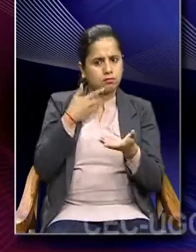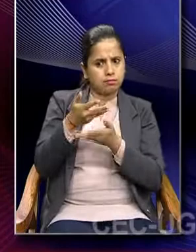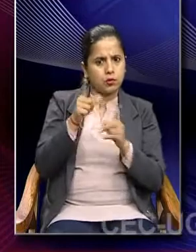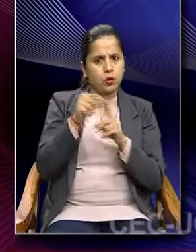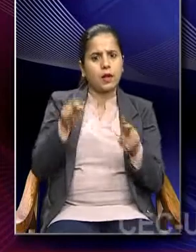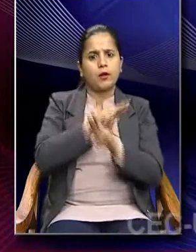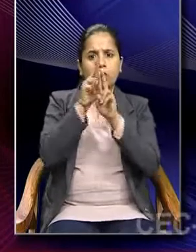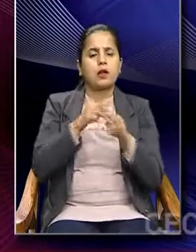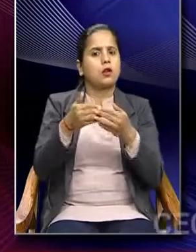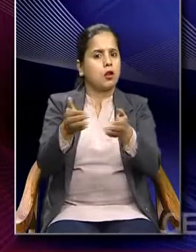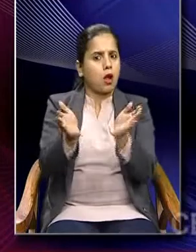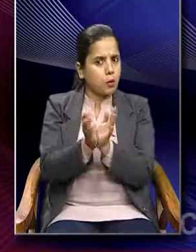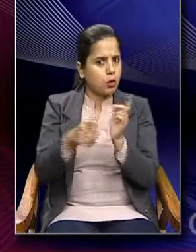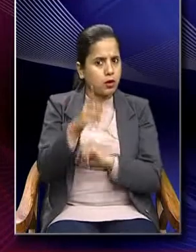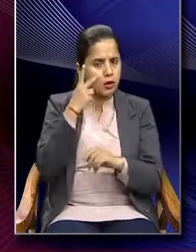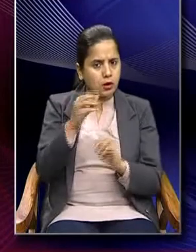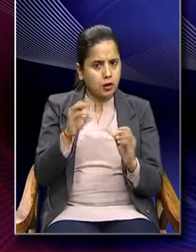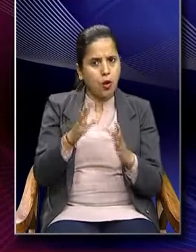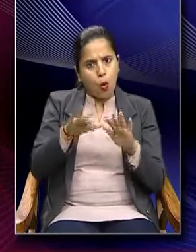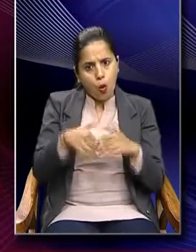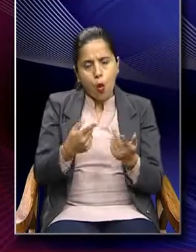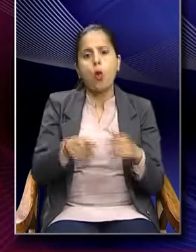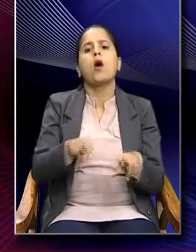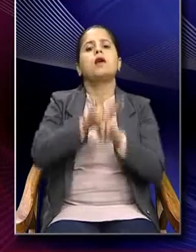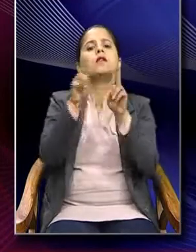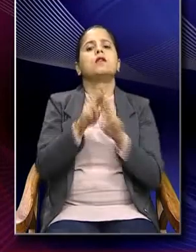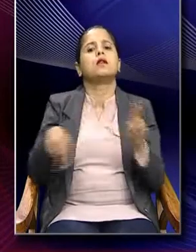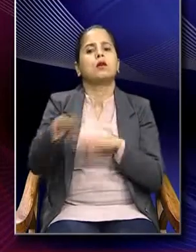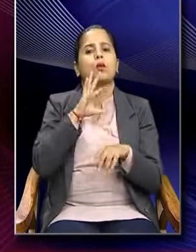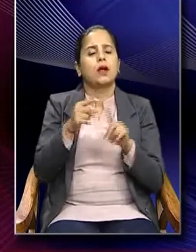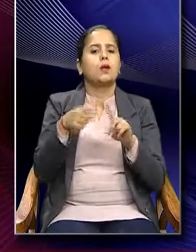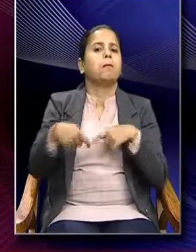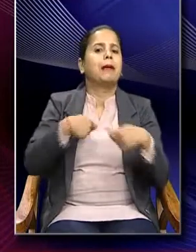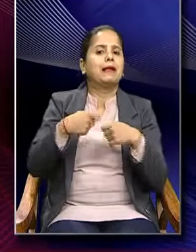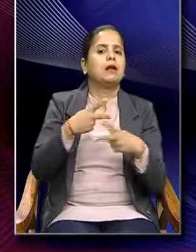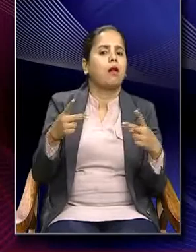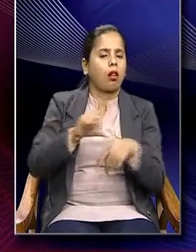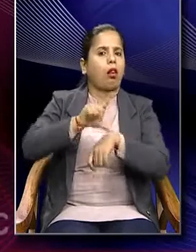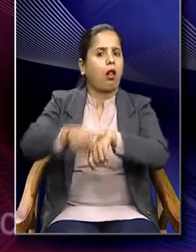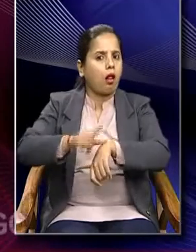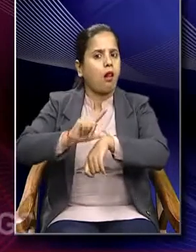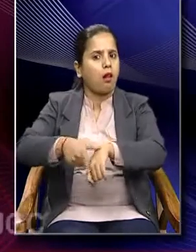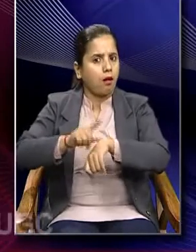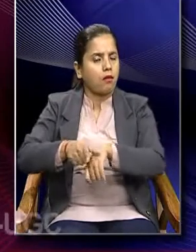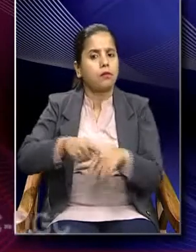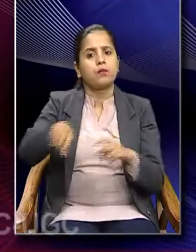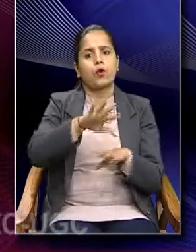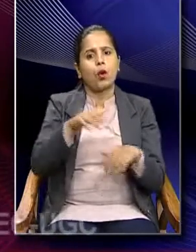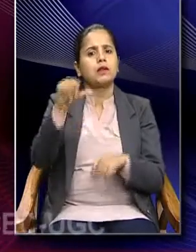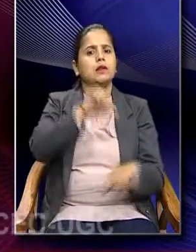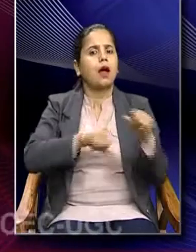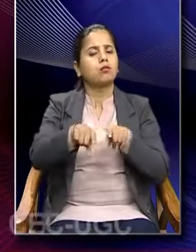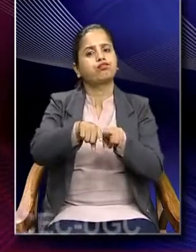international community late, or they have started international trade late, right? Or they lack scientific transformation,